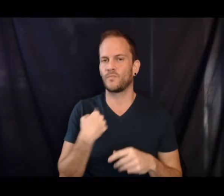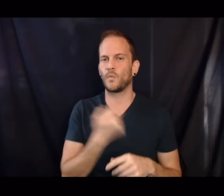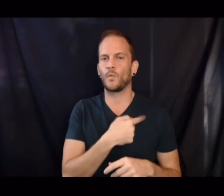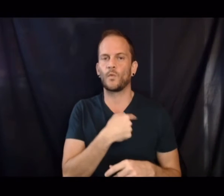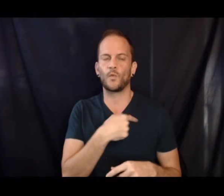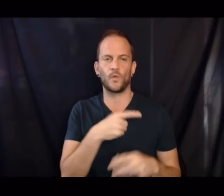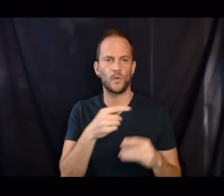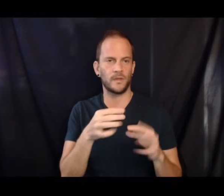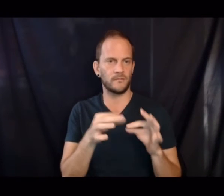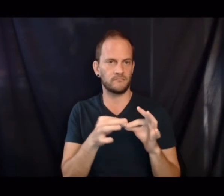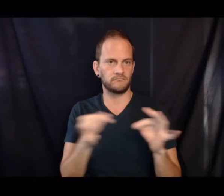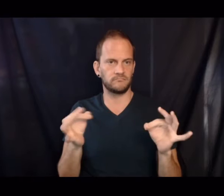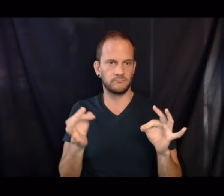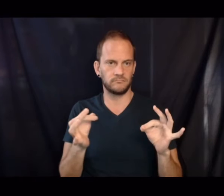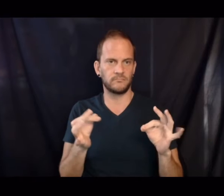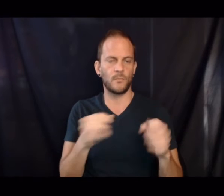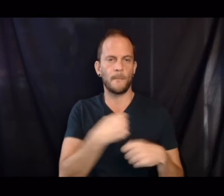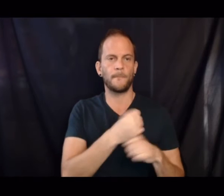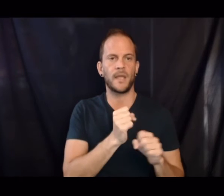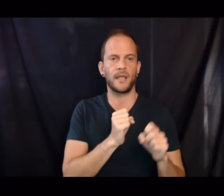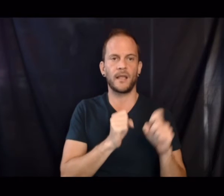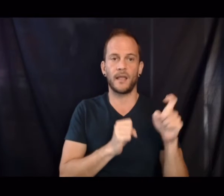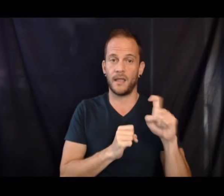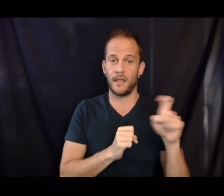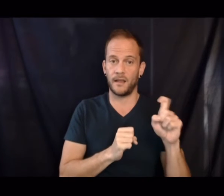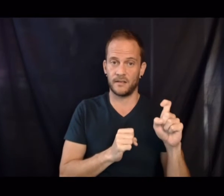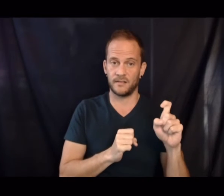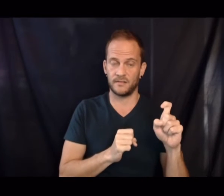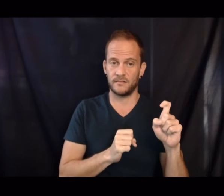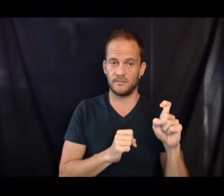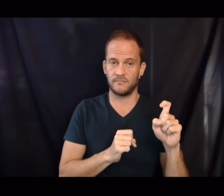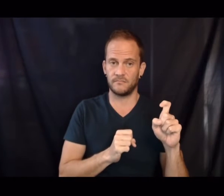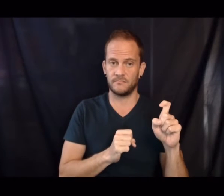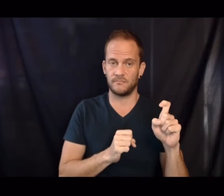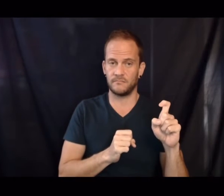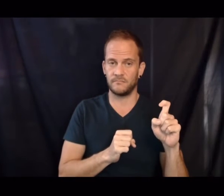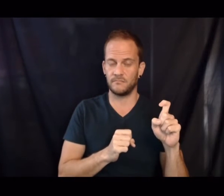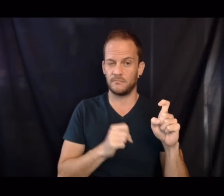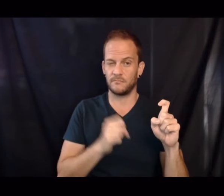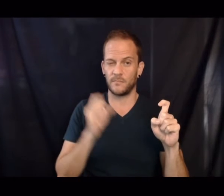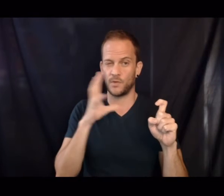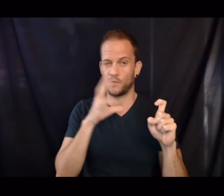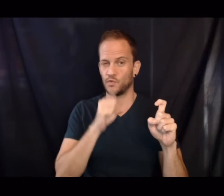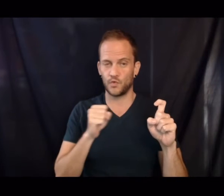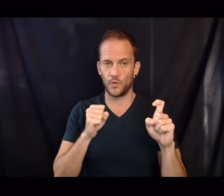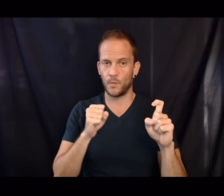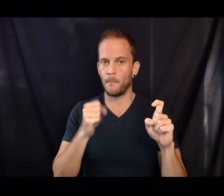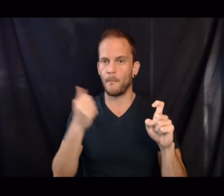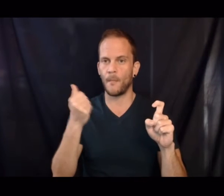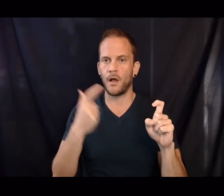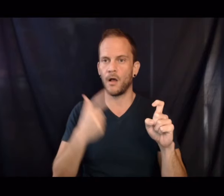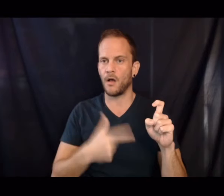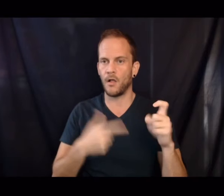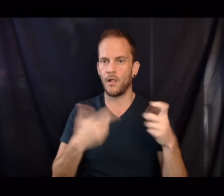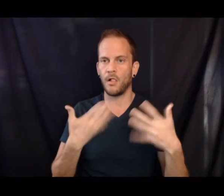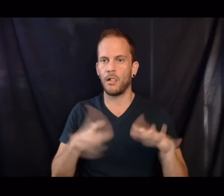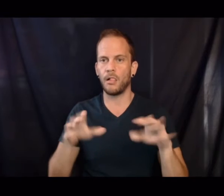the number of items they make, let's assume they sell all of those items as well. So of course the idea is that how